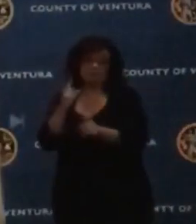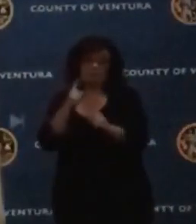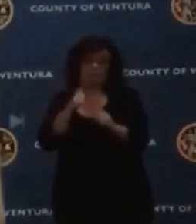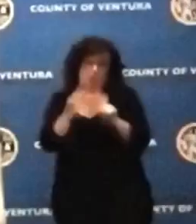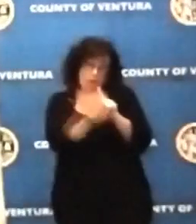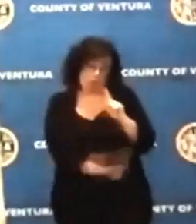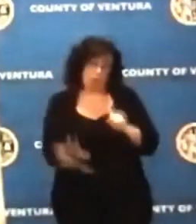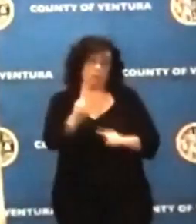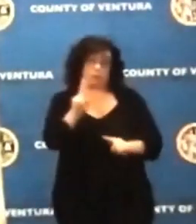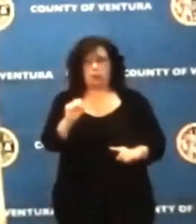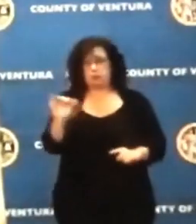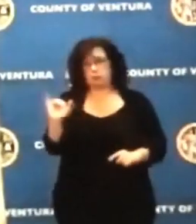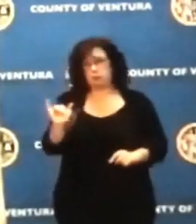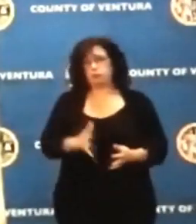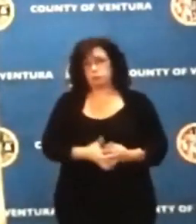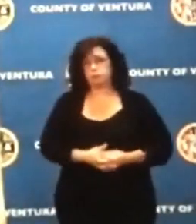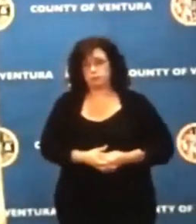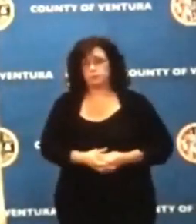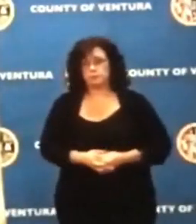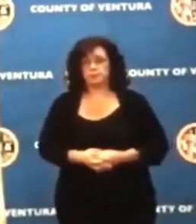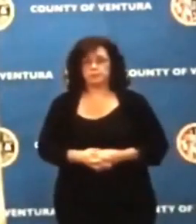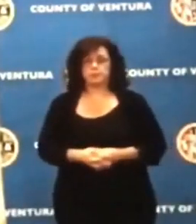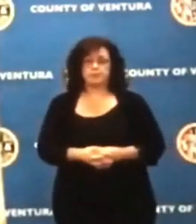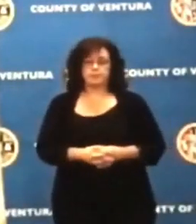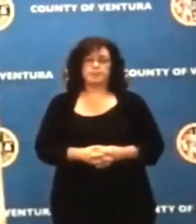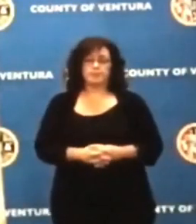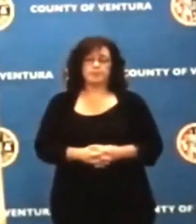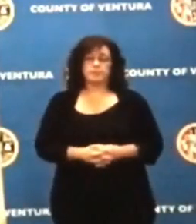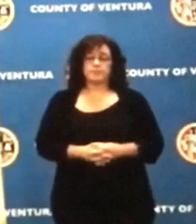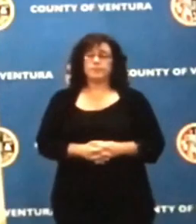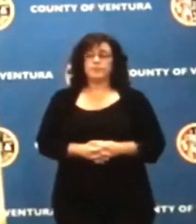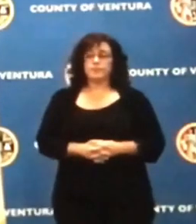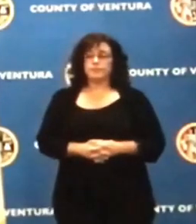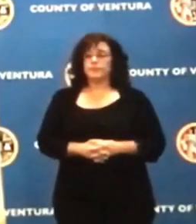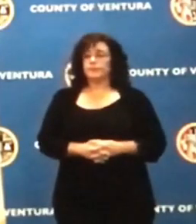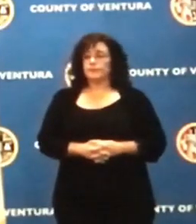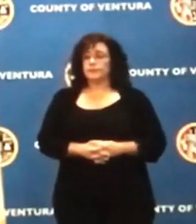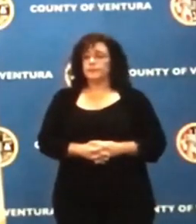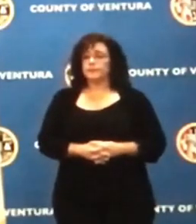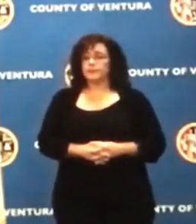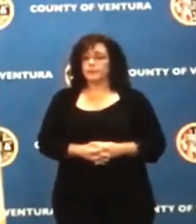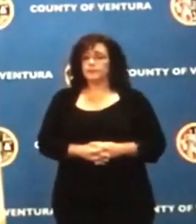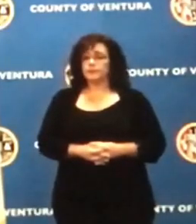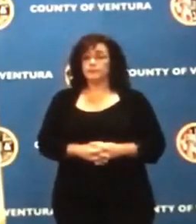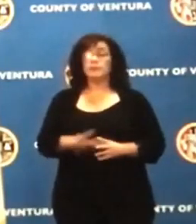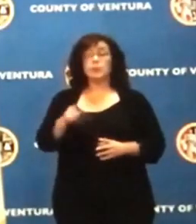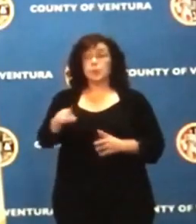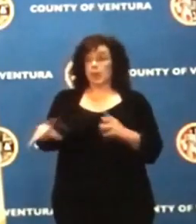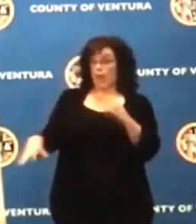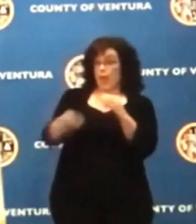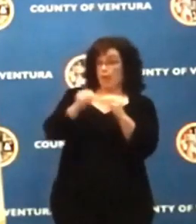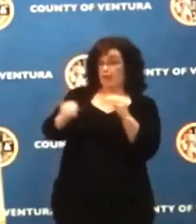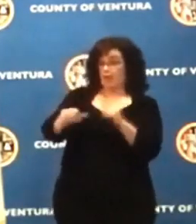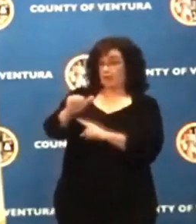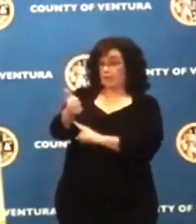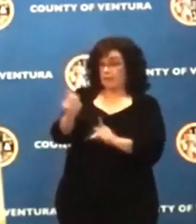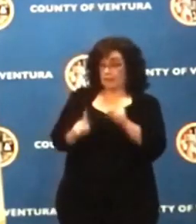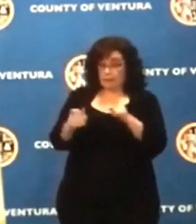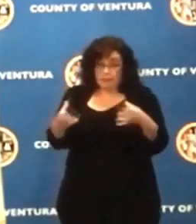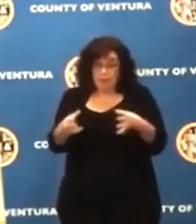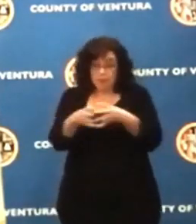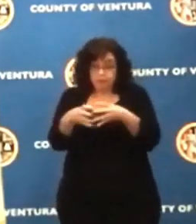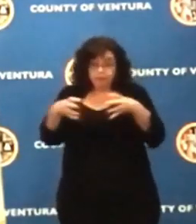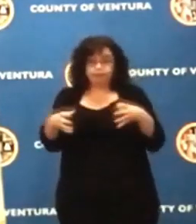We will be giving intensive training to these people, training not only